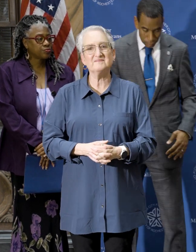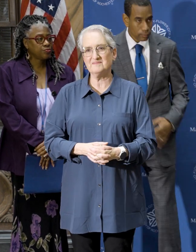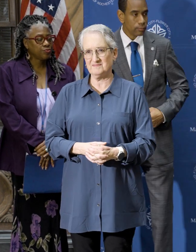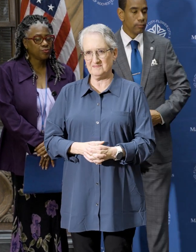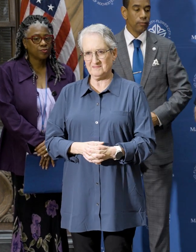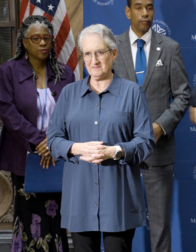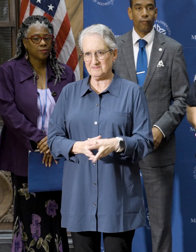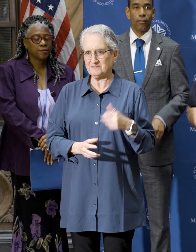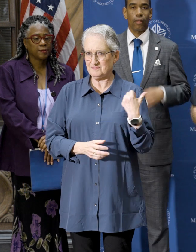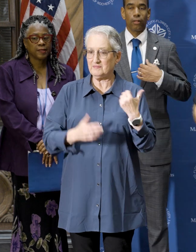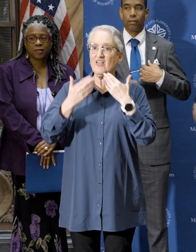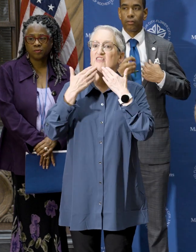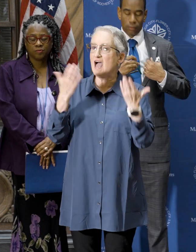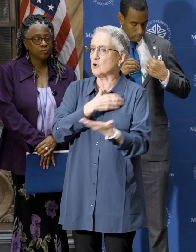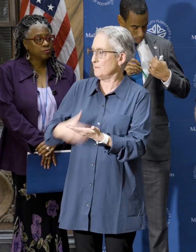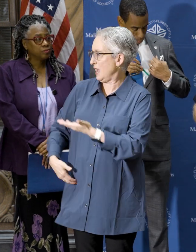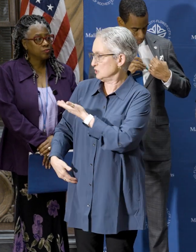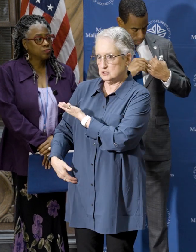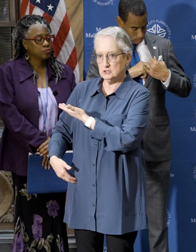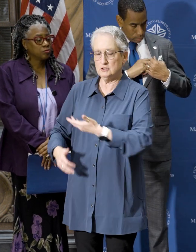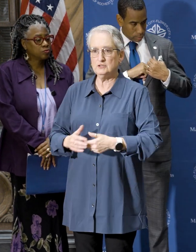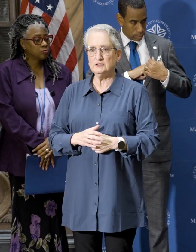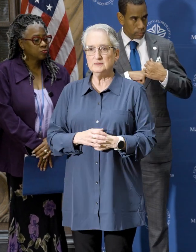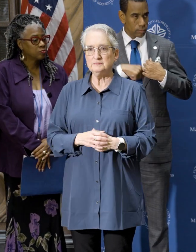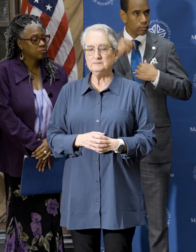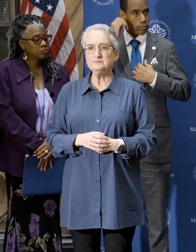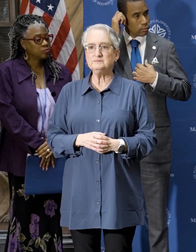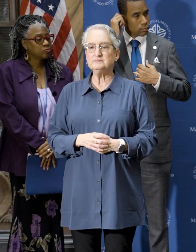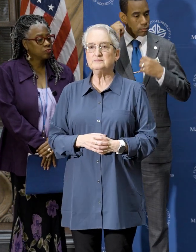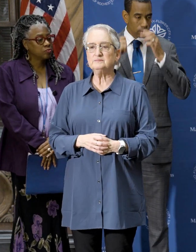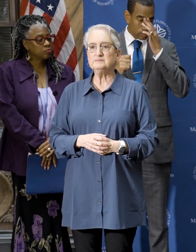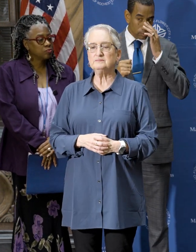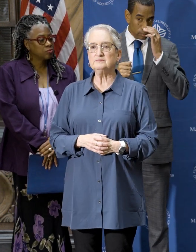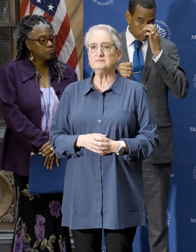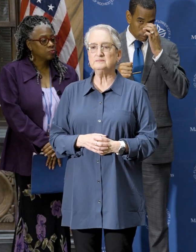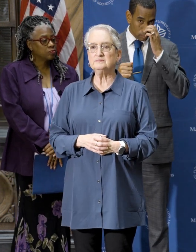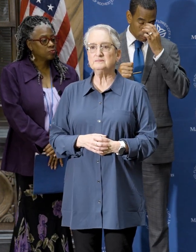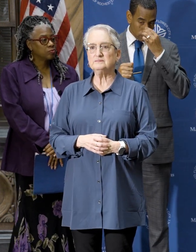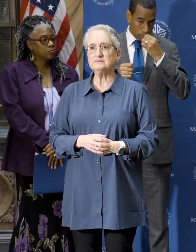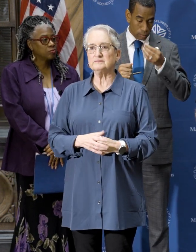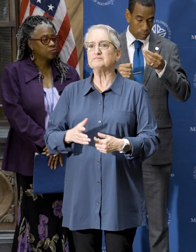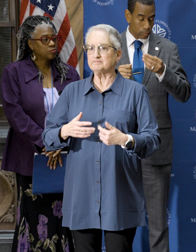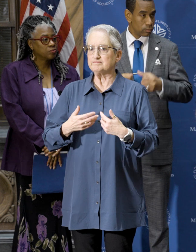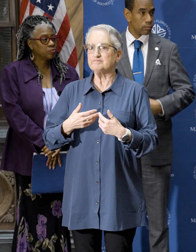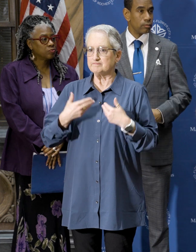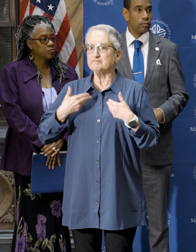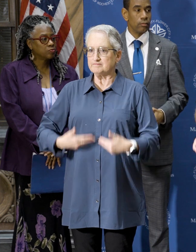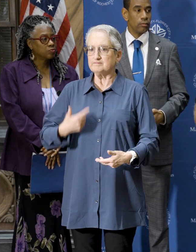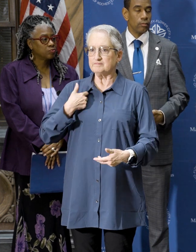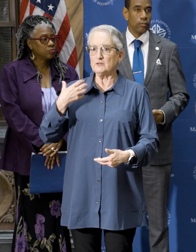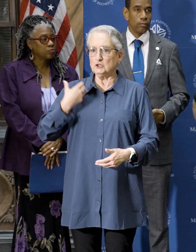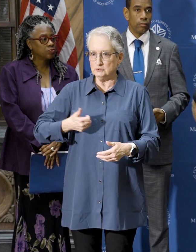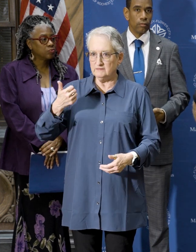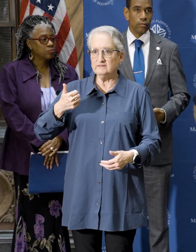Thank you, Mayor. First off, I would be remiss in my job as Chief of Police if I did not call everyone's